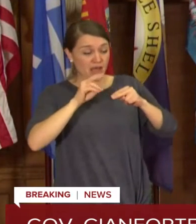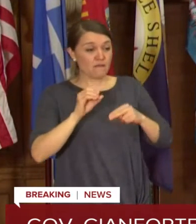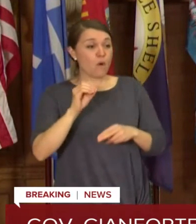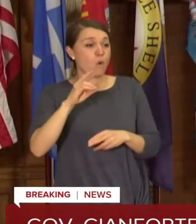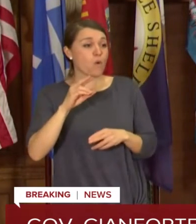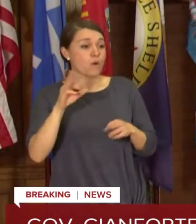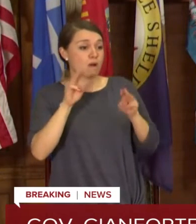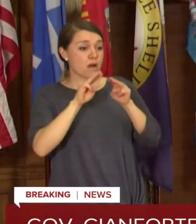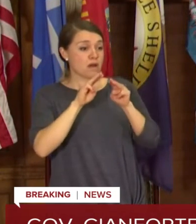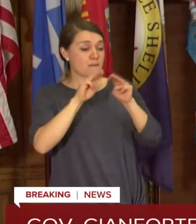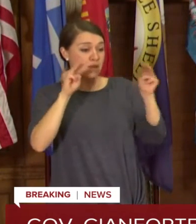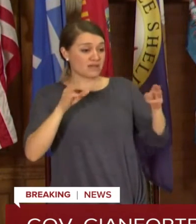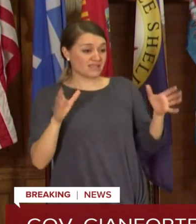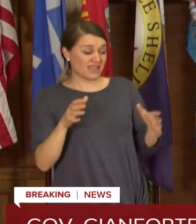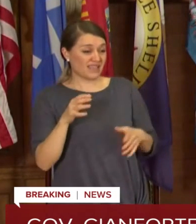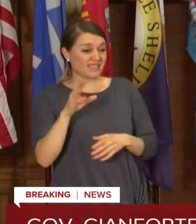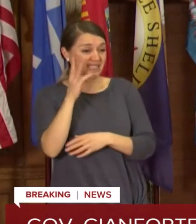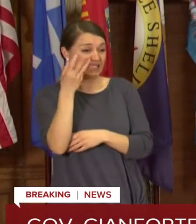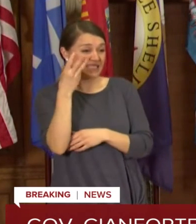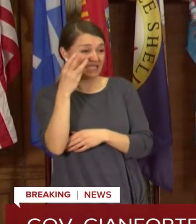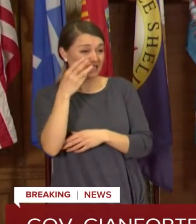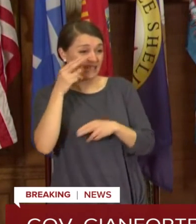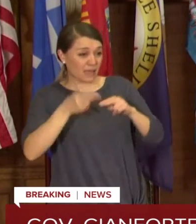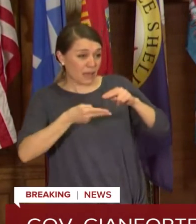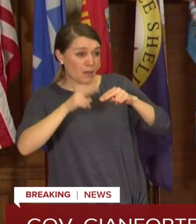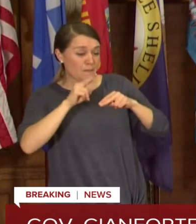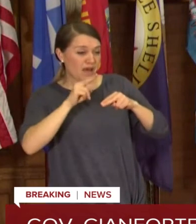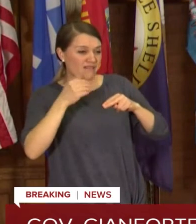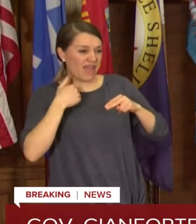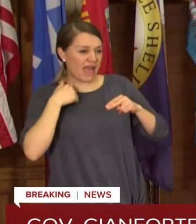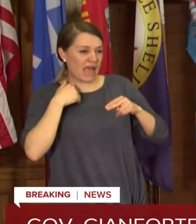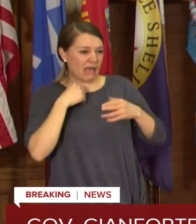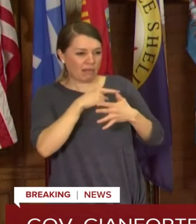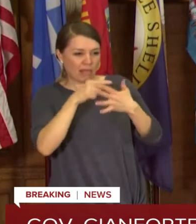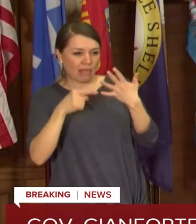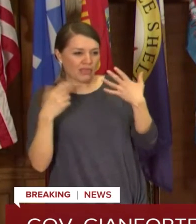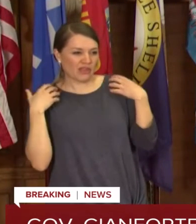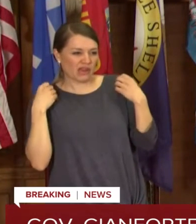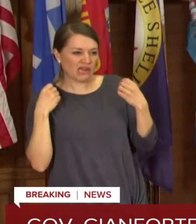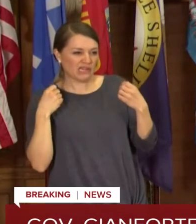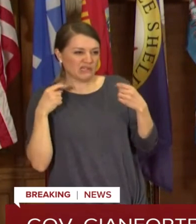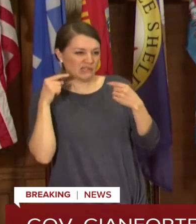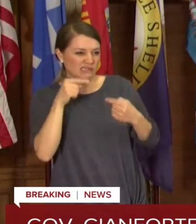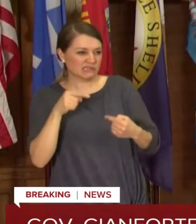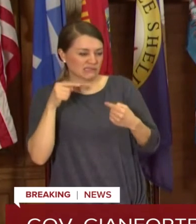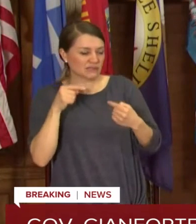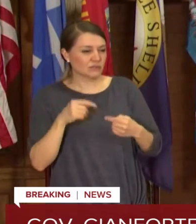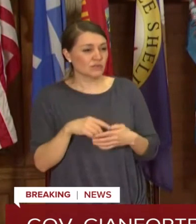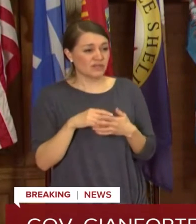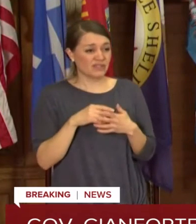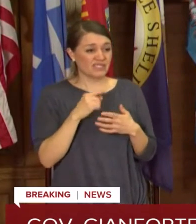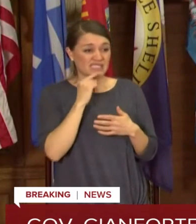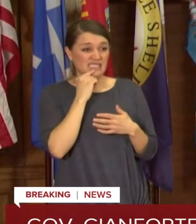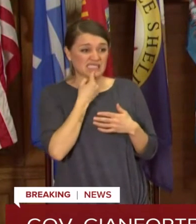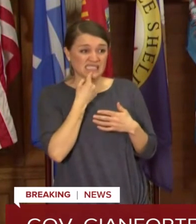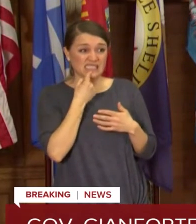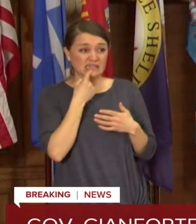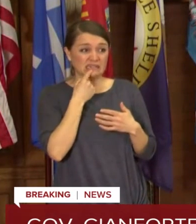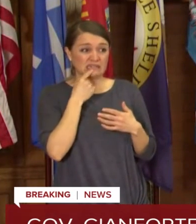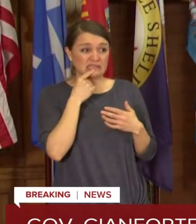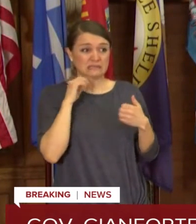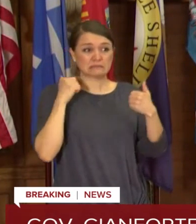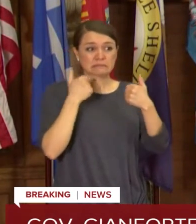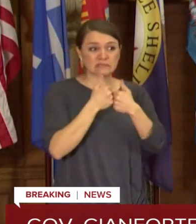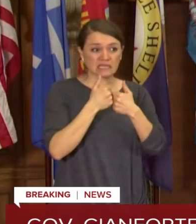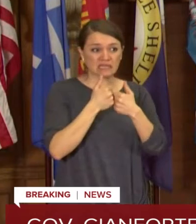with underlying health conditions. Our family members, friends, and neighbors most at risk from severe complications and death from